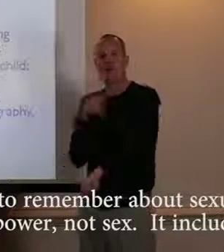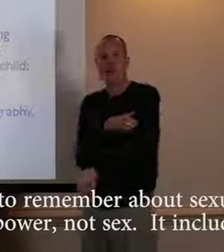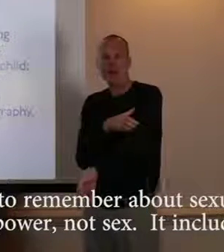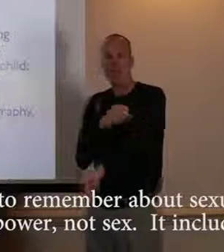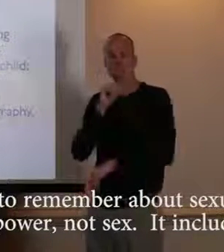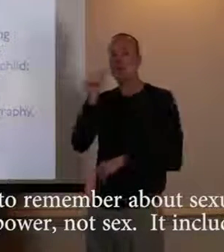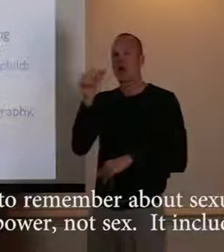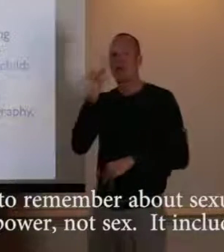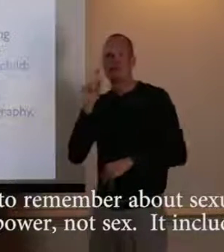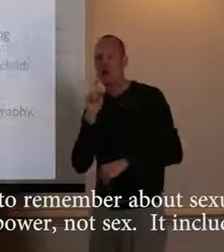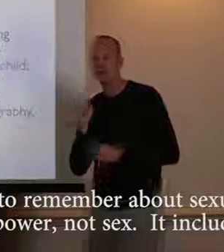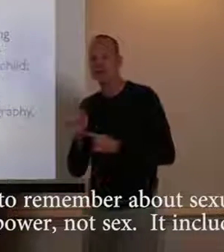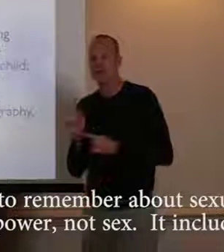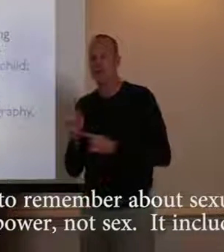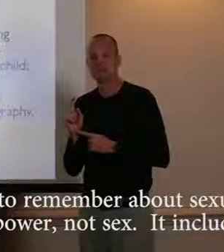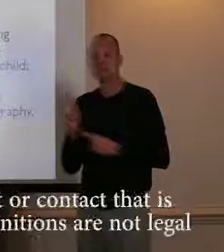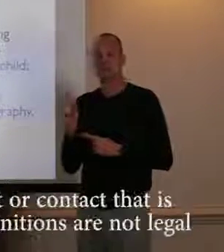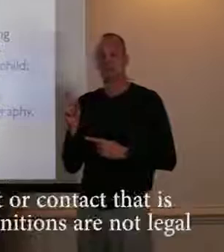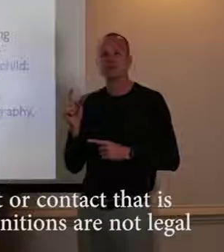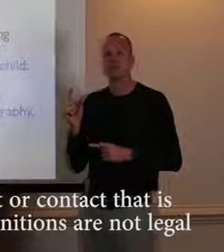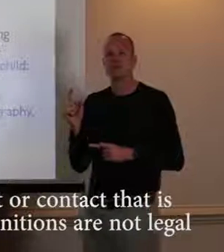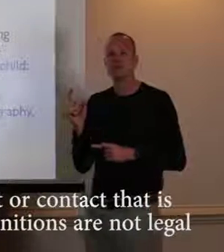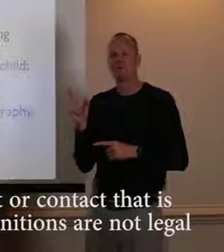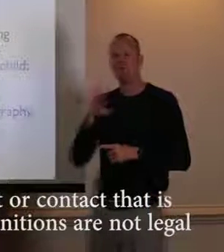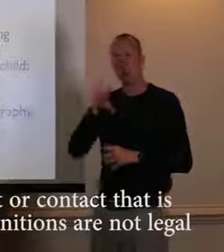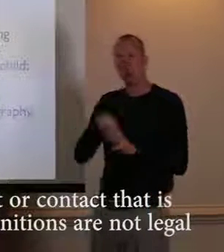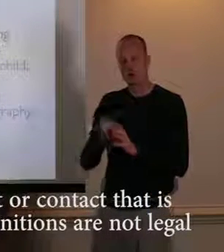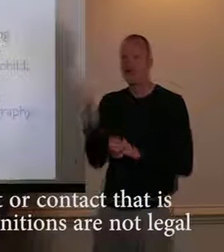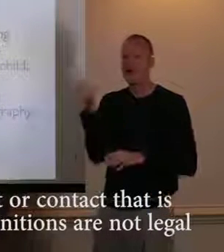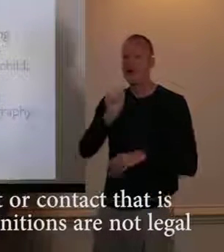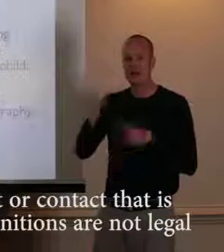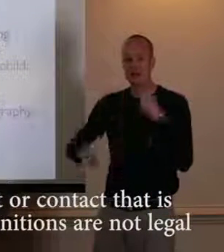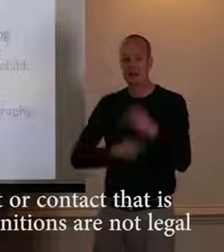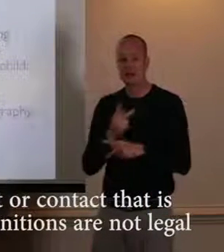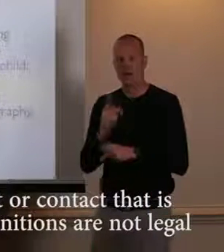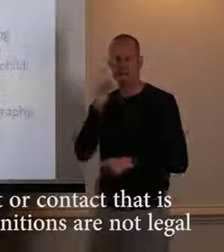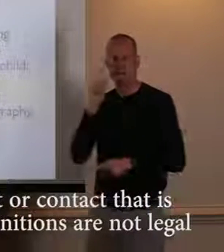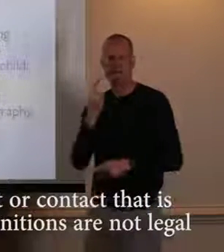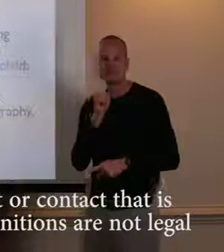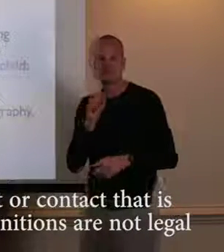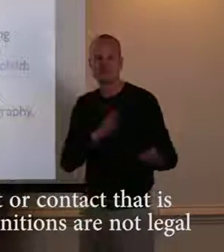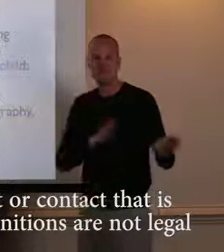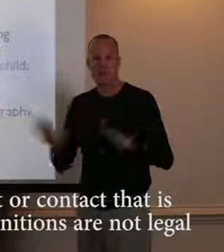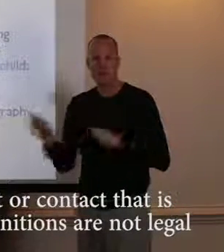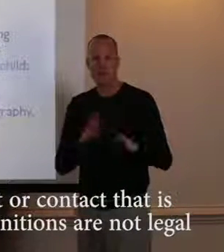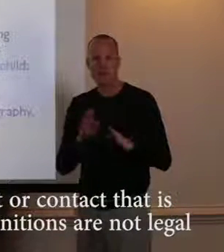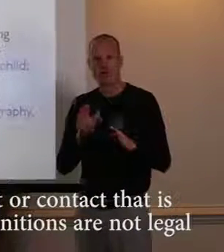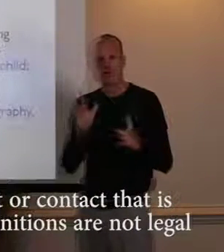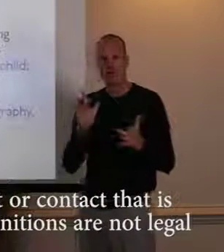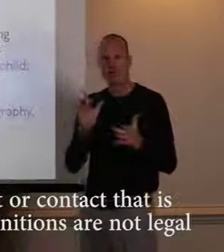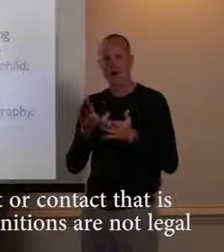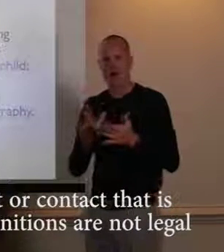sex. It includes any type of sexual conduct or contact that is